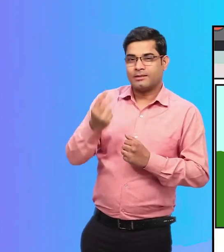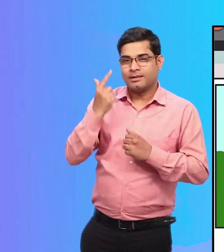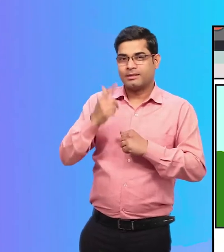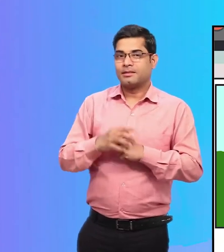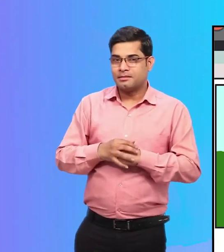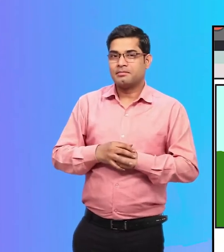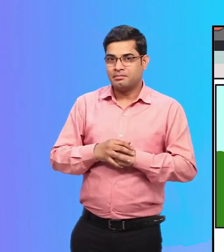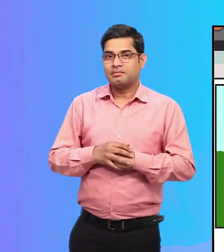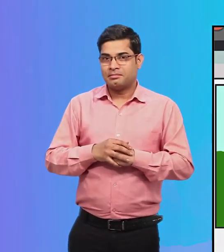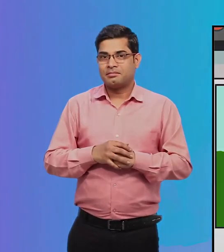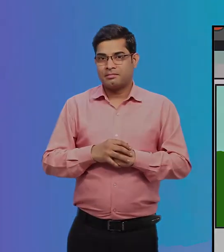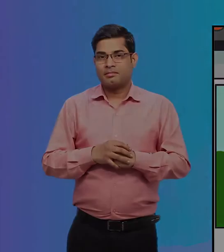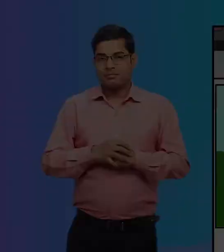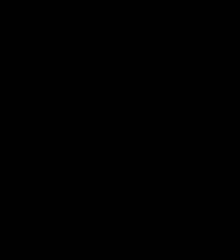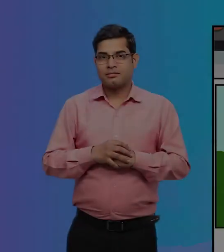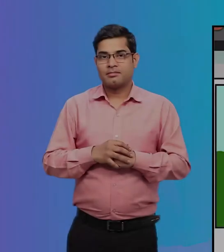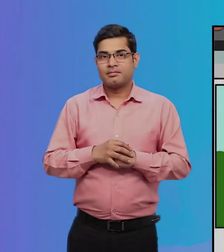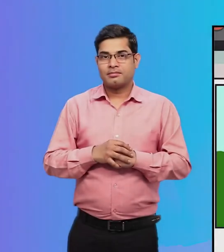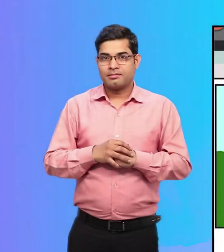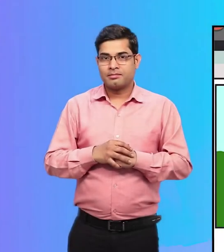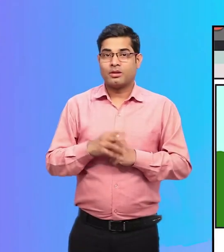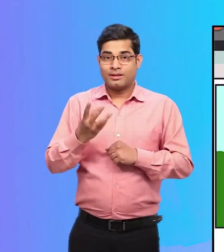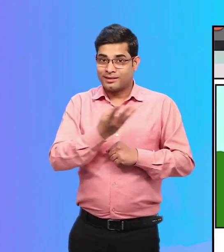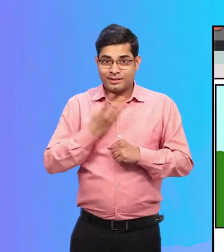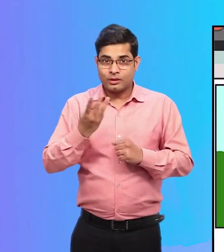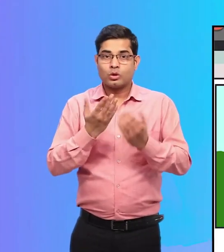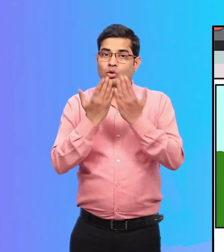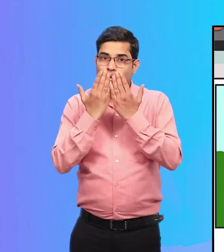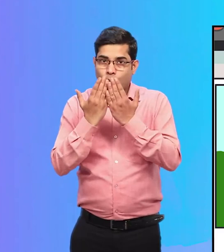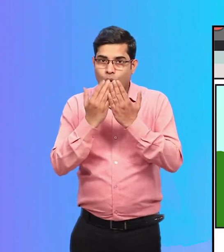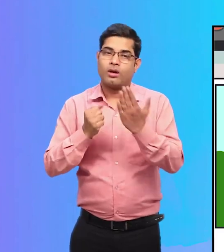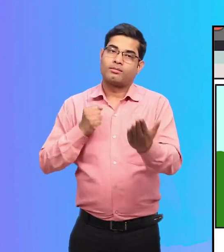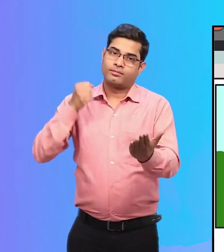They soon reach school.